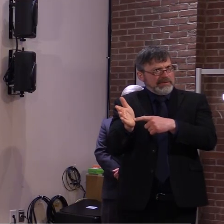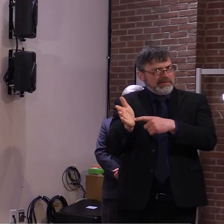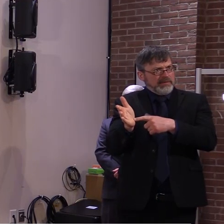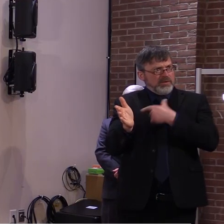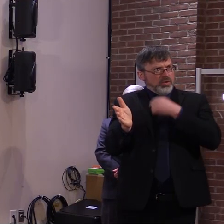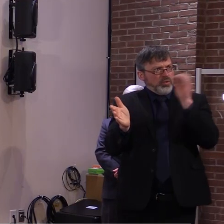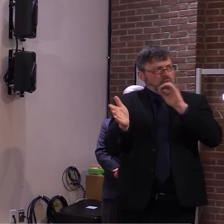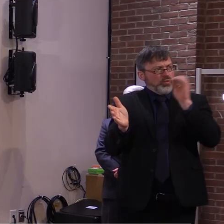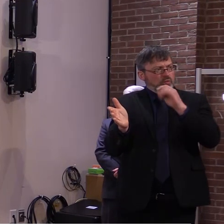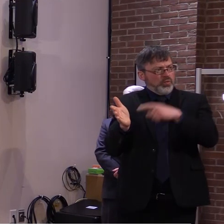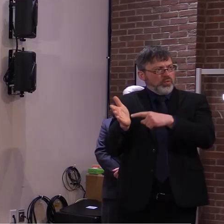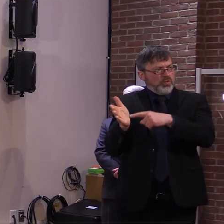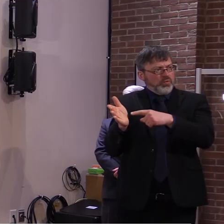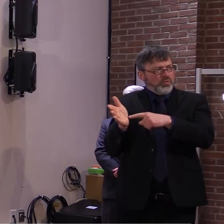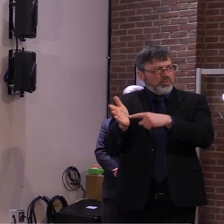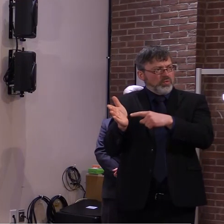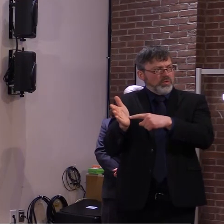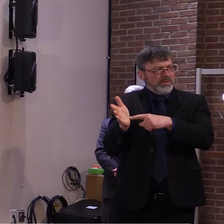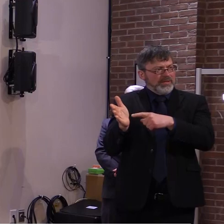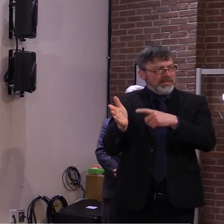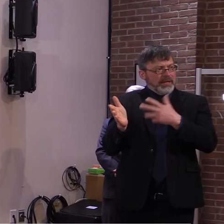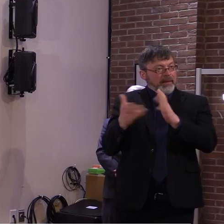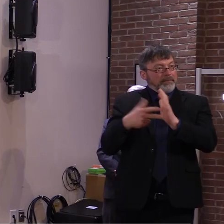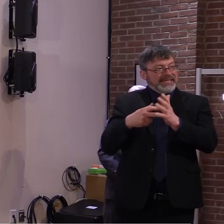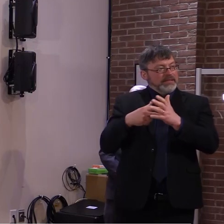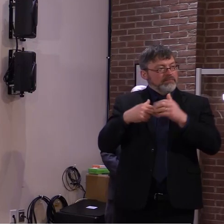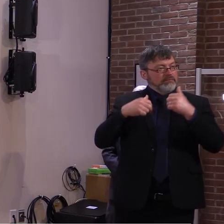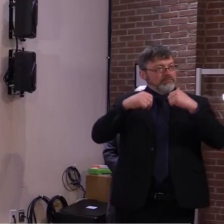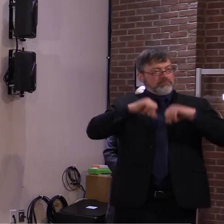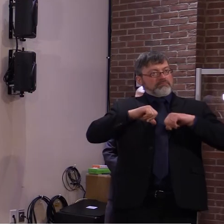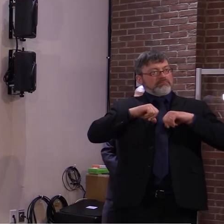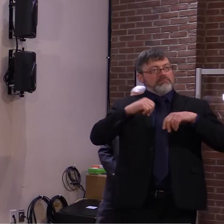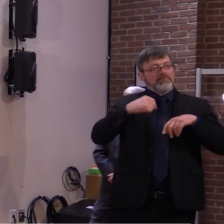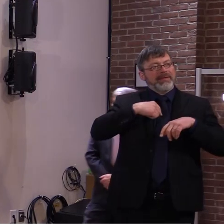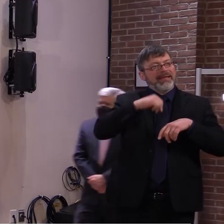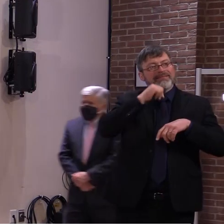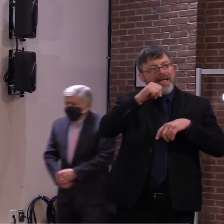coverage if they are not vaccinated.